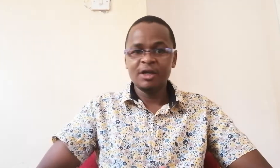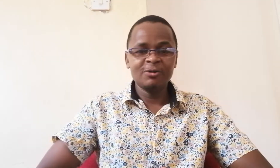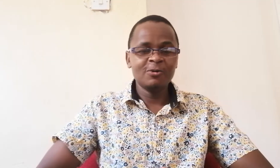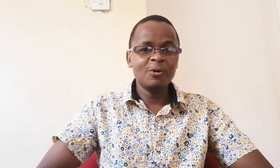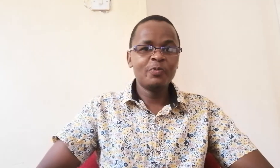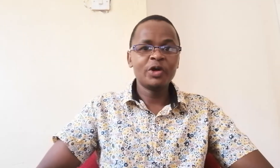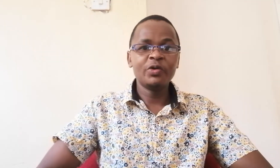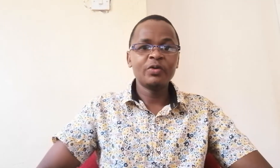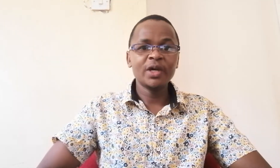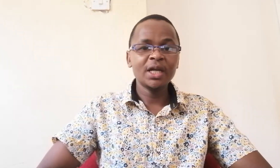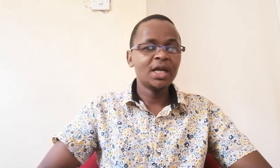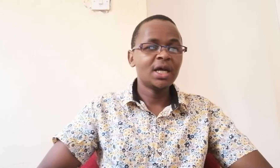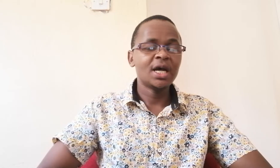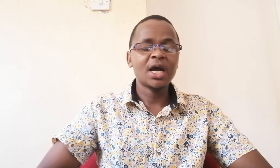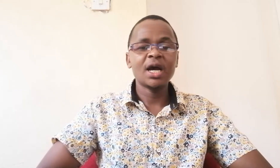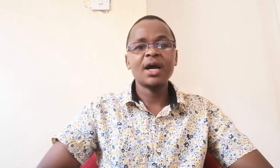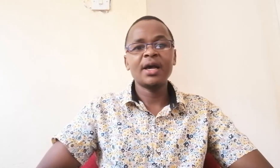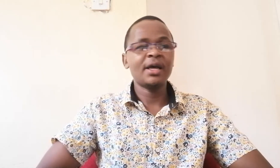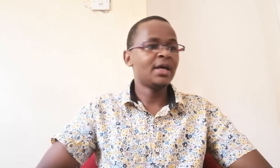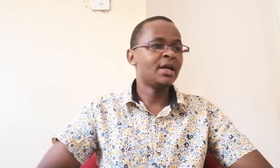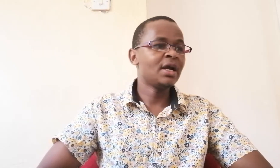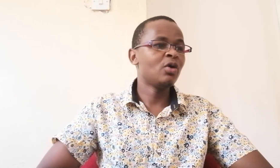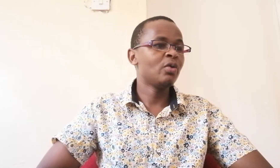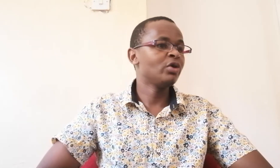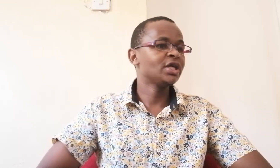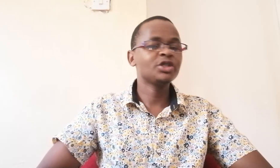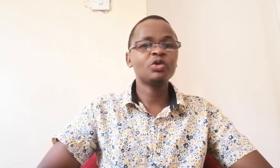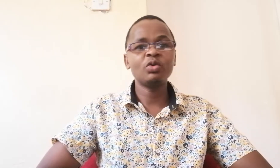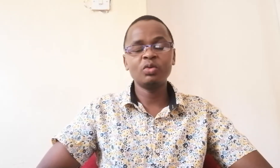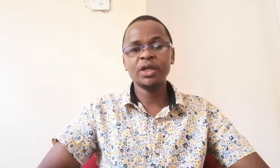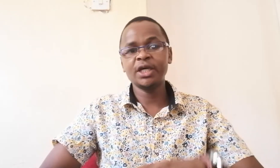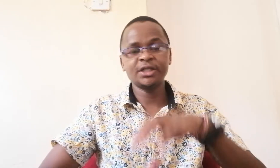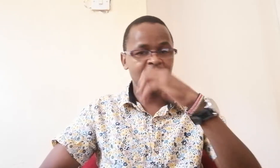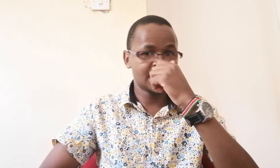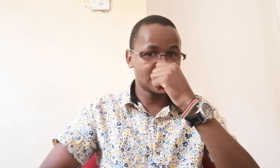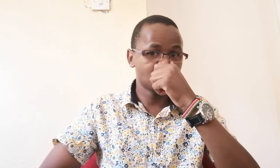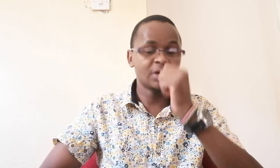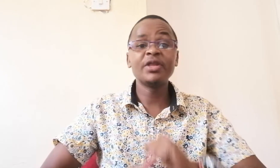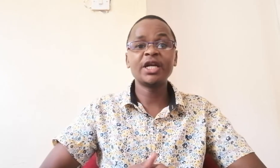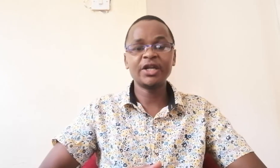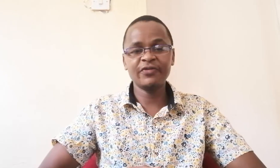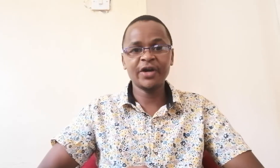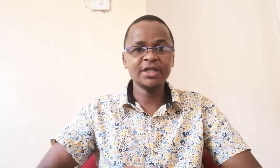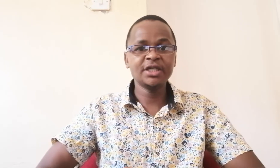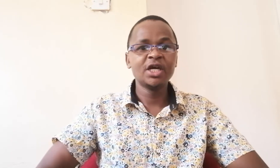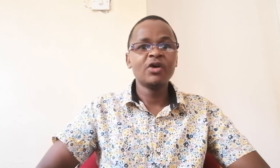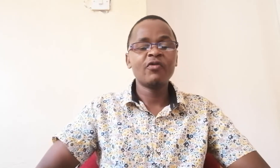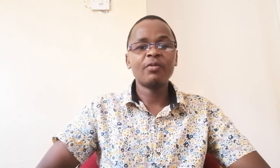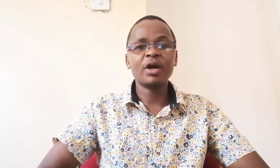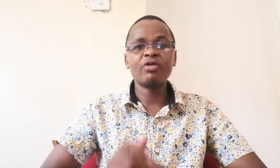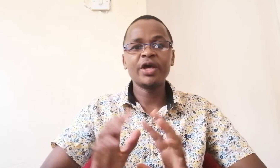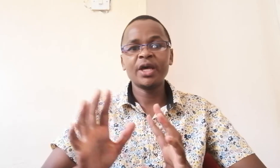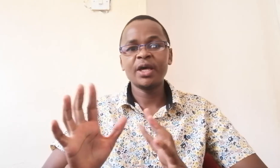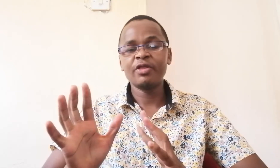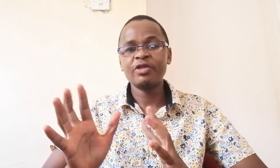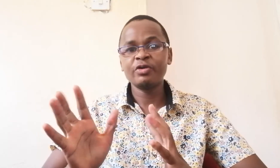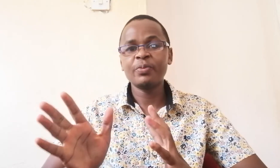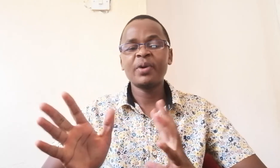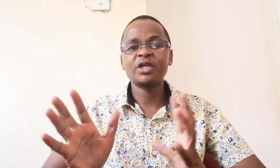Hello, hope you're doing well. And now I want us to look at now something different from now the theory part